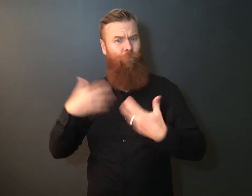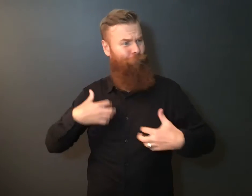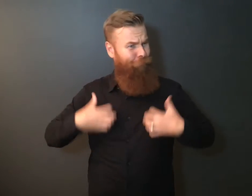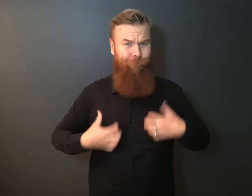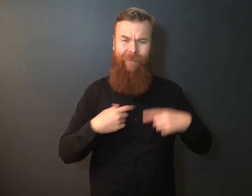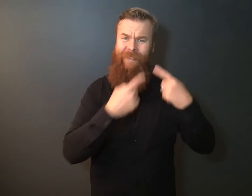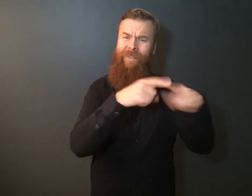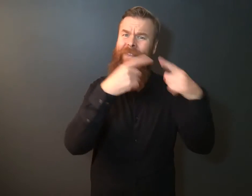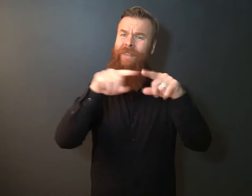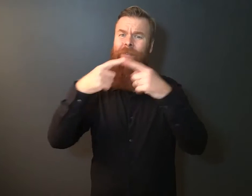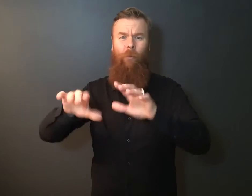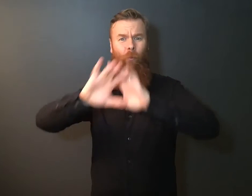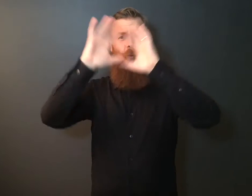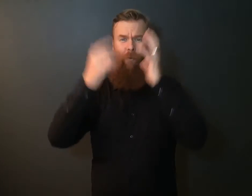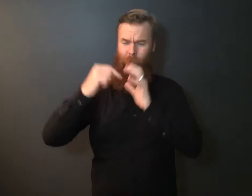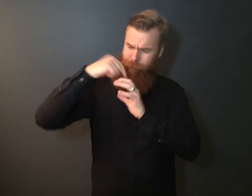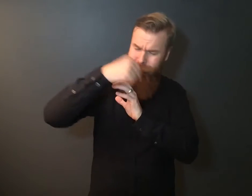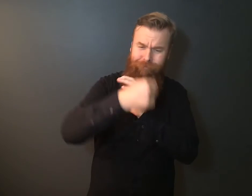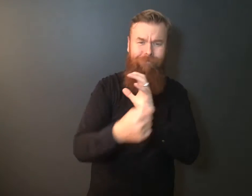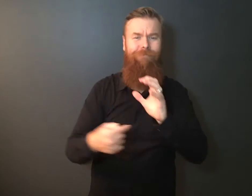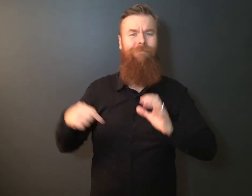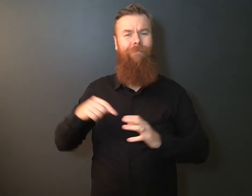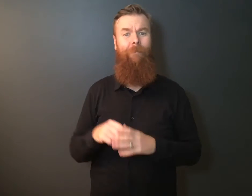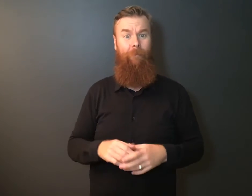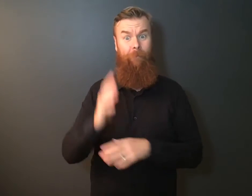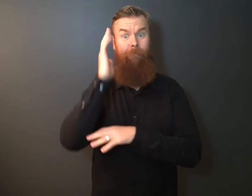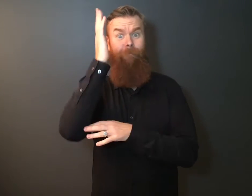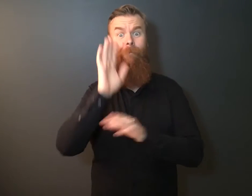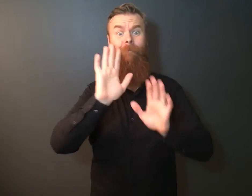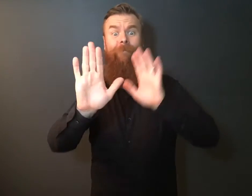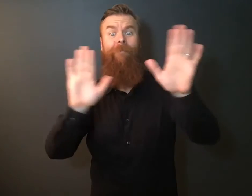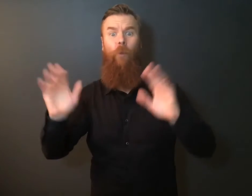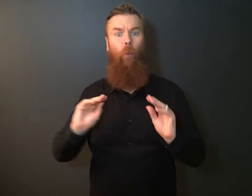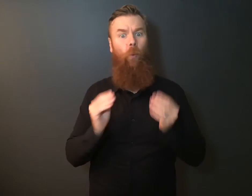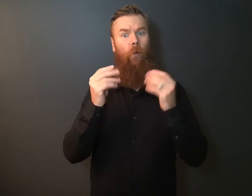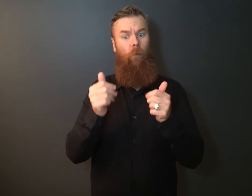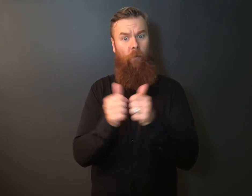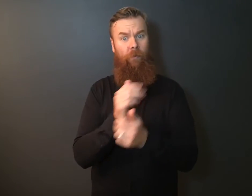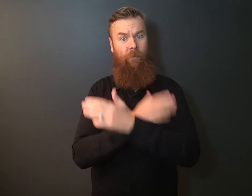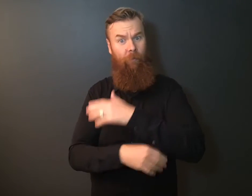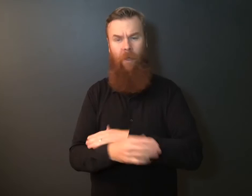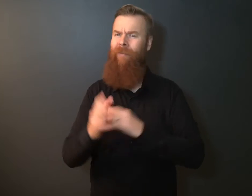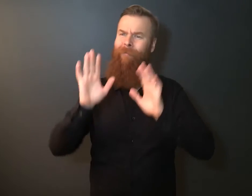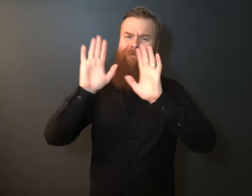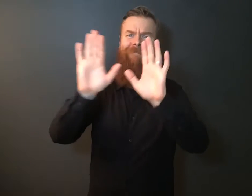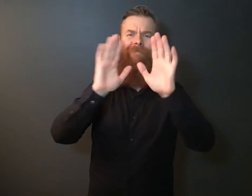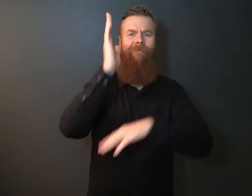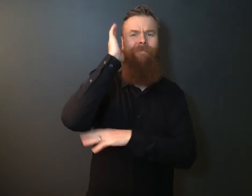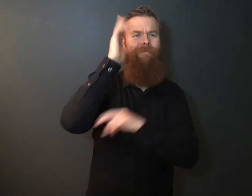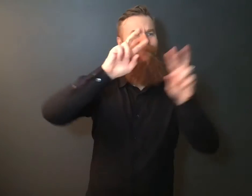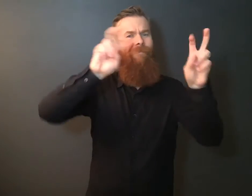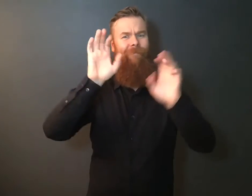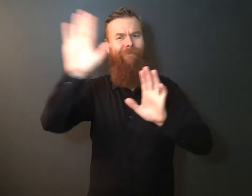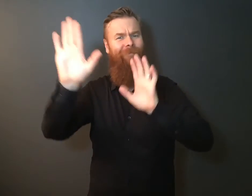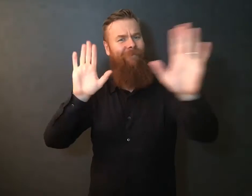by speakers with disabilities, youth with disabilities from that region. In between each session, we had some roundtable